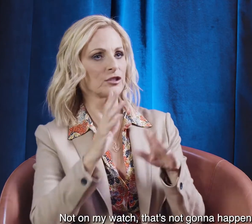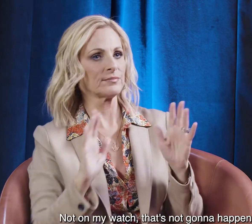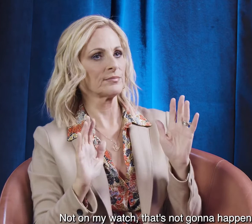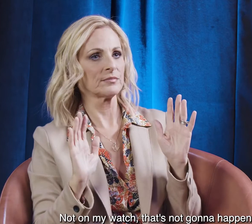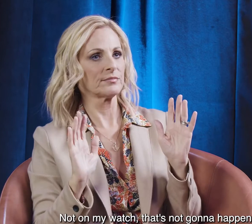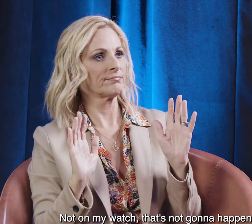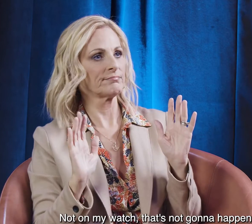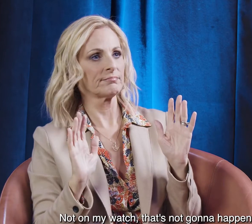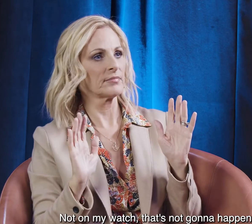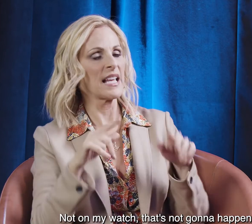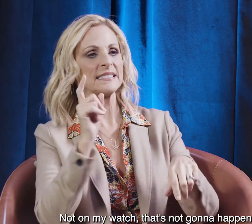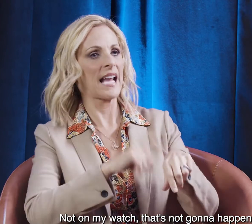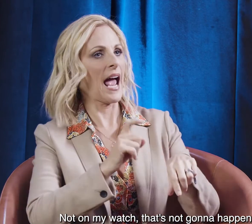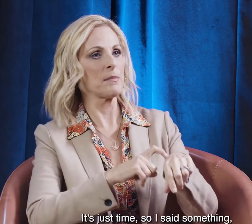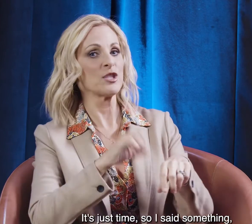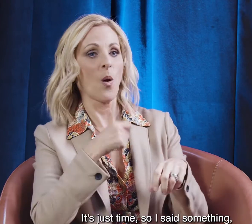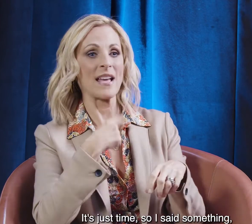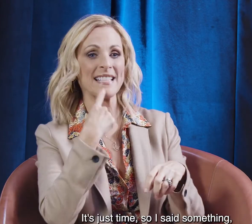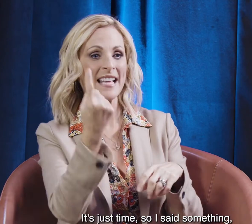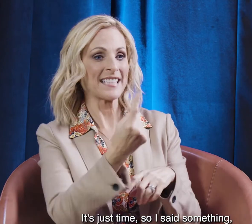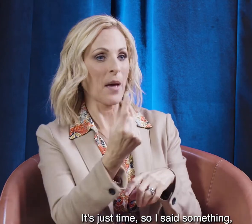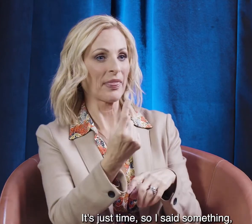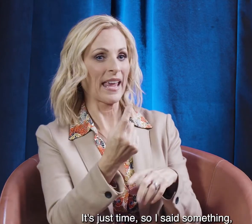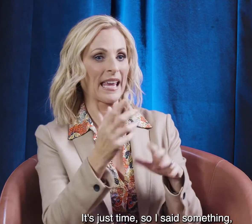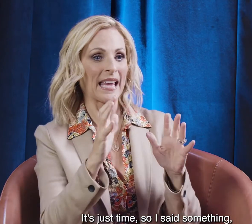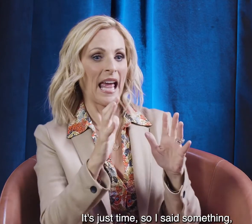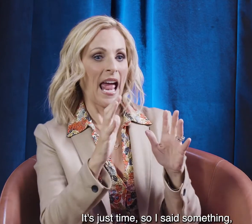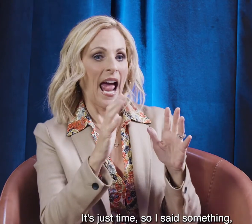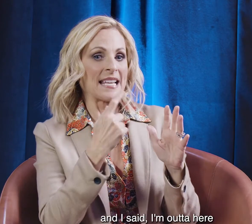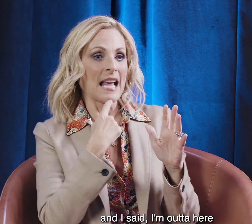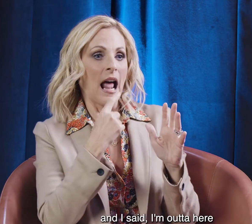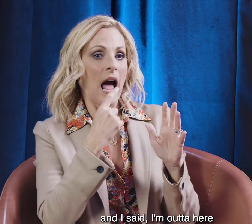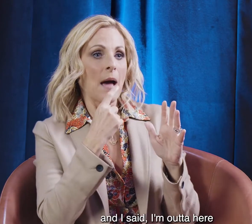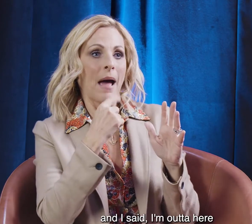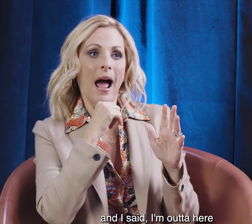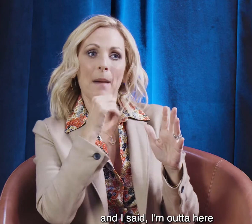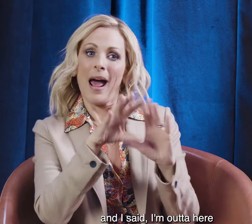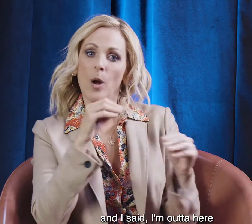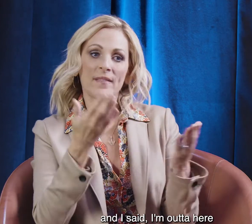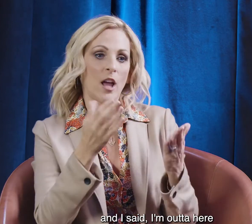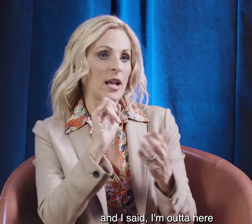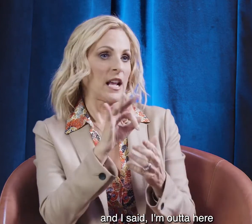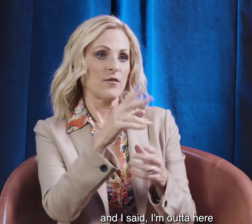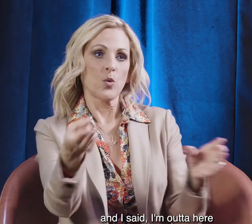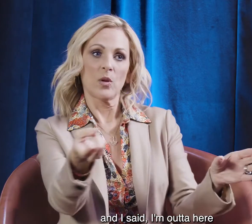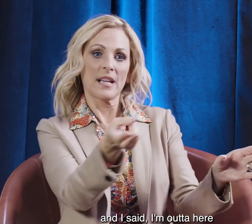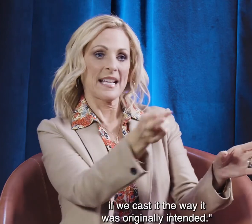my watch, that's not gonna happen. It's just time, so I said something, and I said, I'm out of here